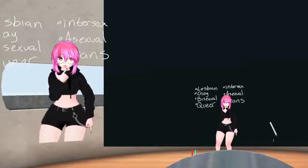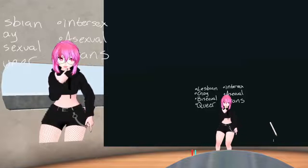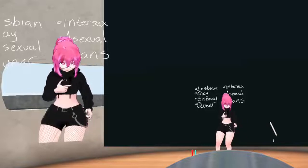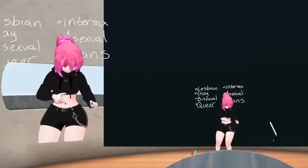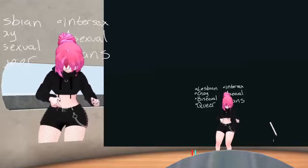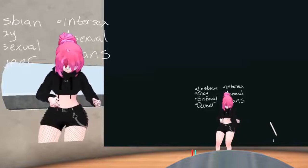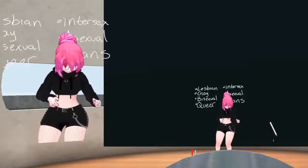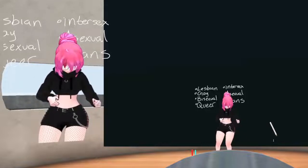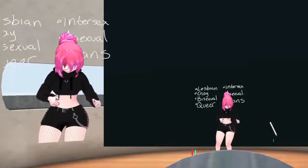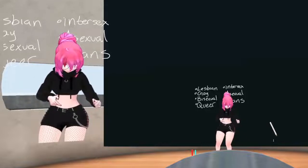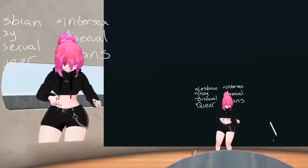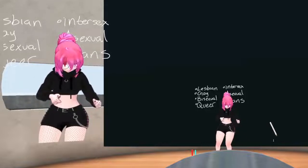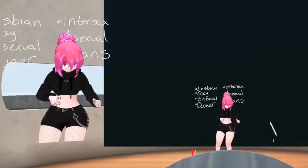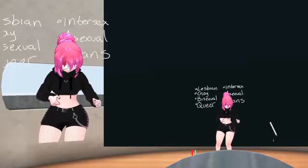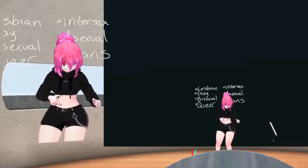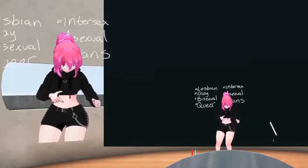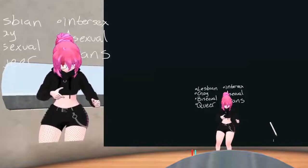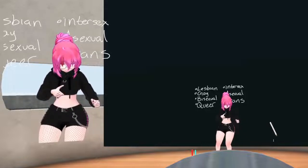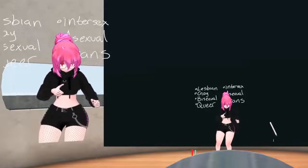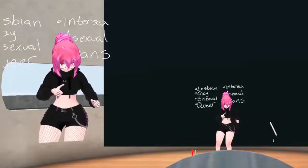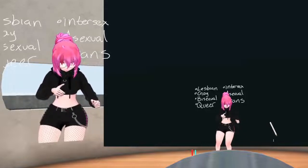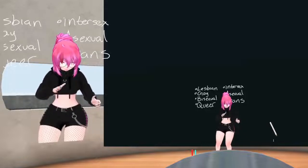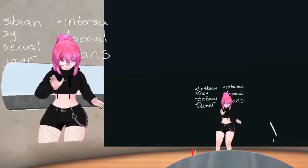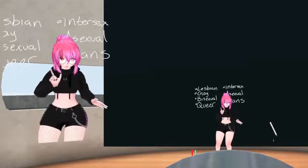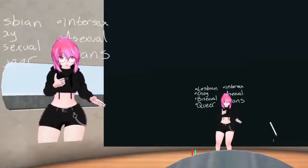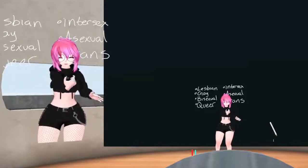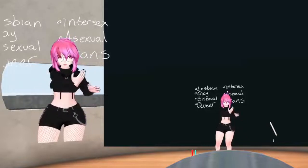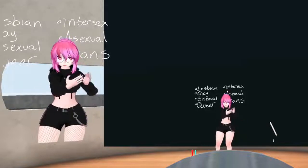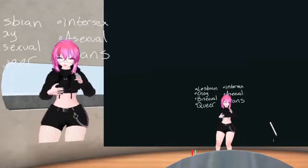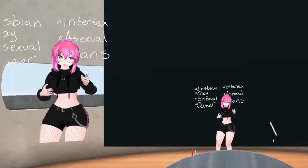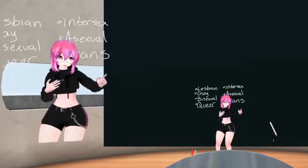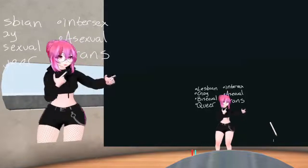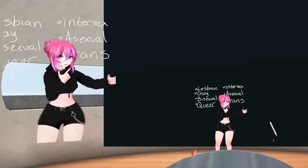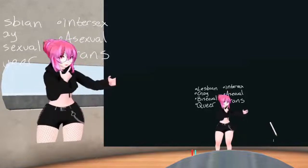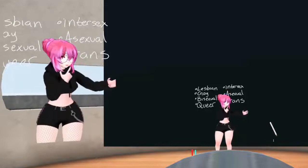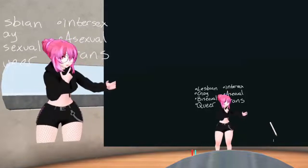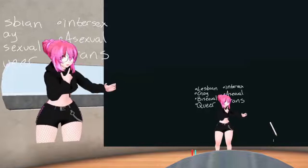from, am I doing that? Is my tracking okay?